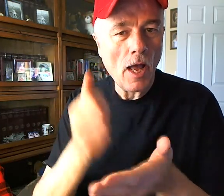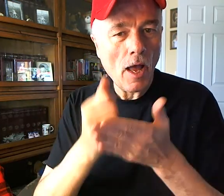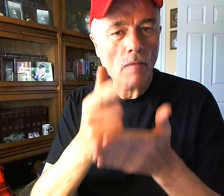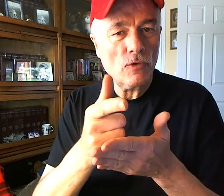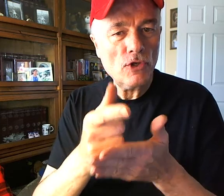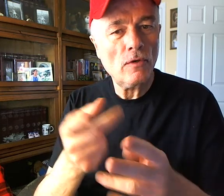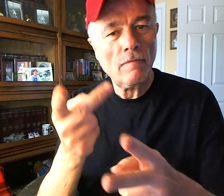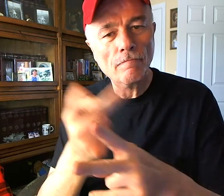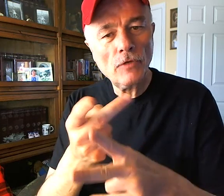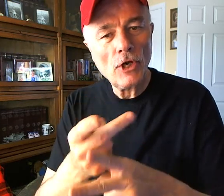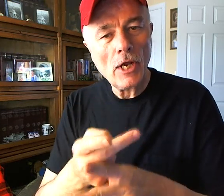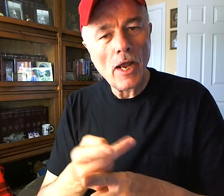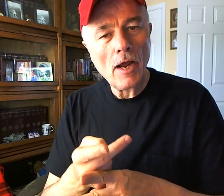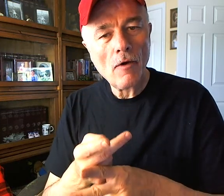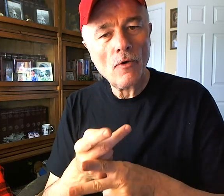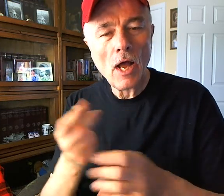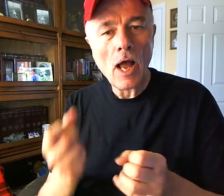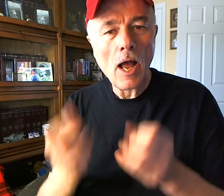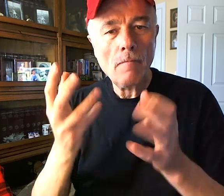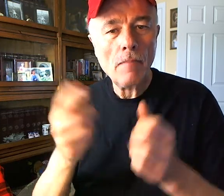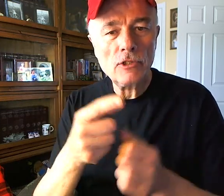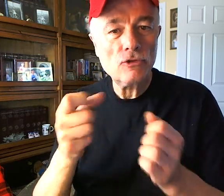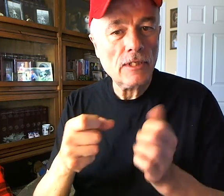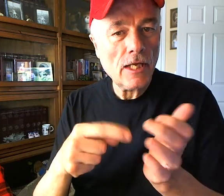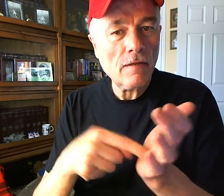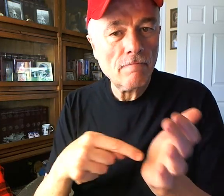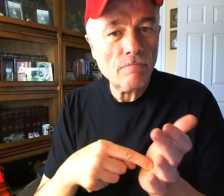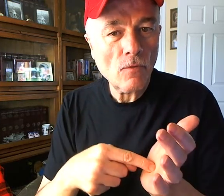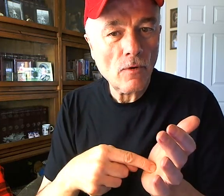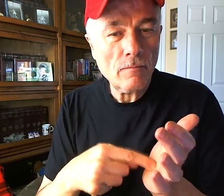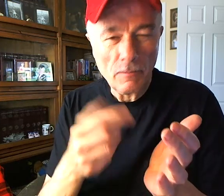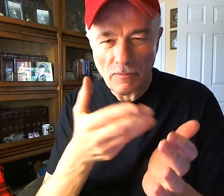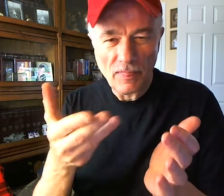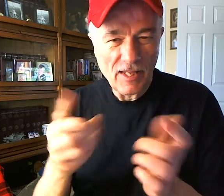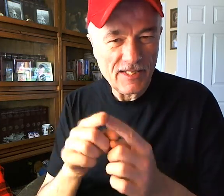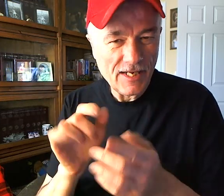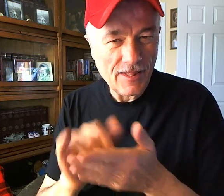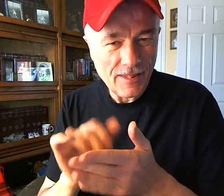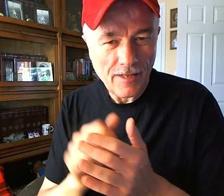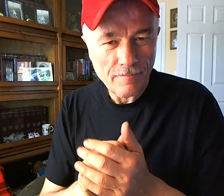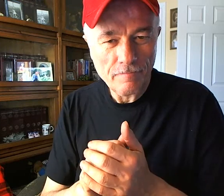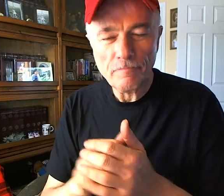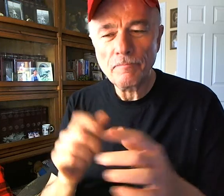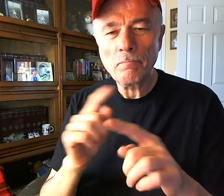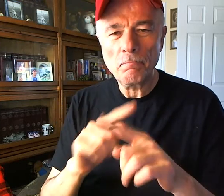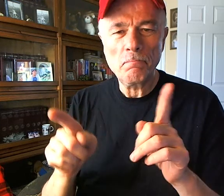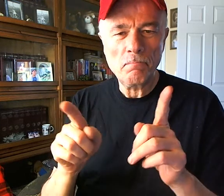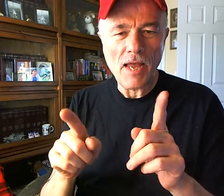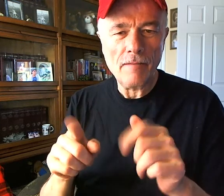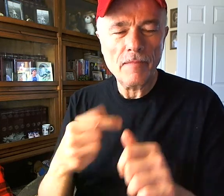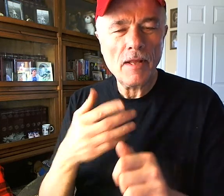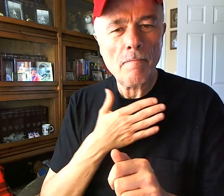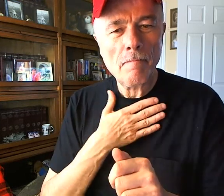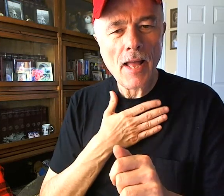Wow! That deserves a sneak peek, okay? Are you ready? I'm going my magic bag. Okay. First surprise.